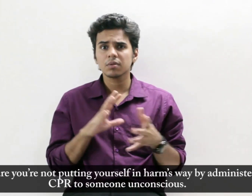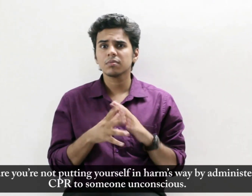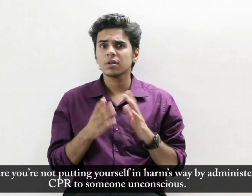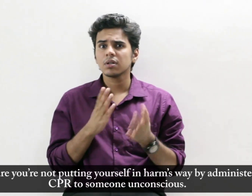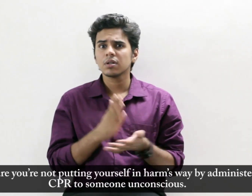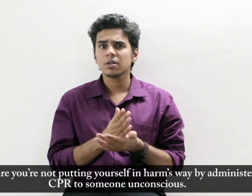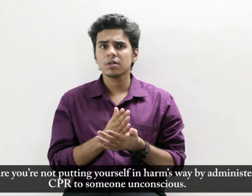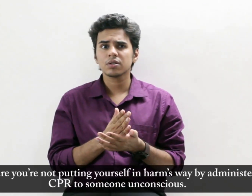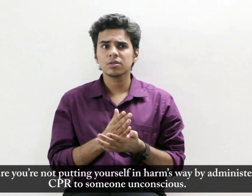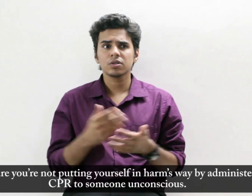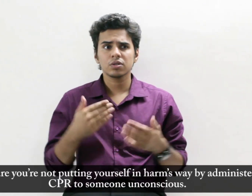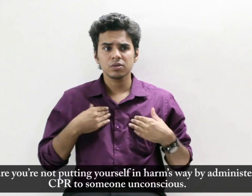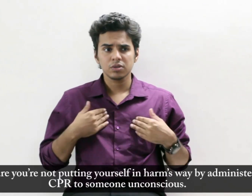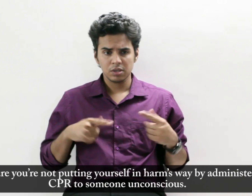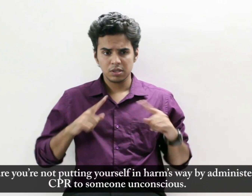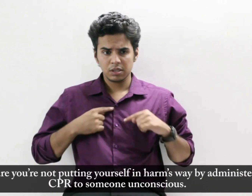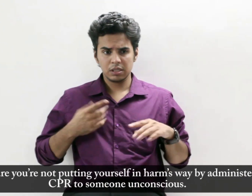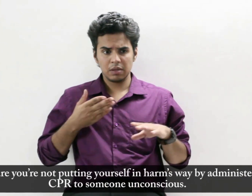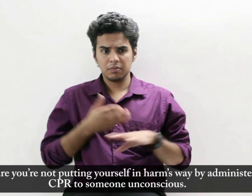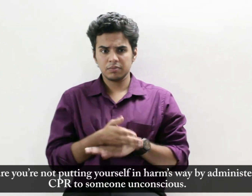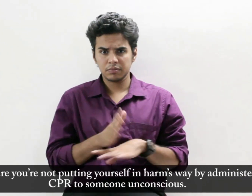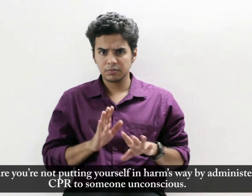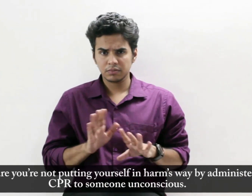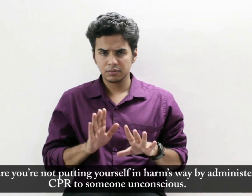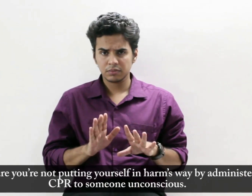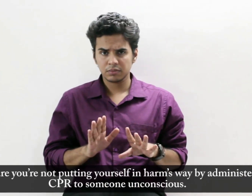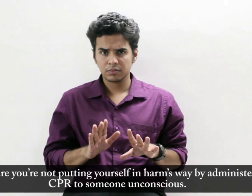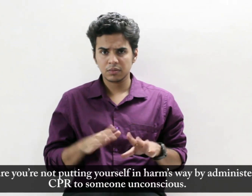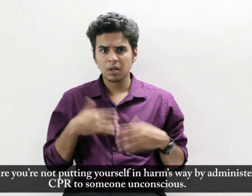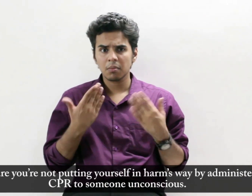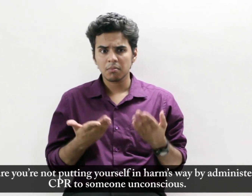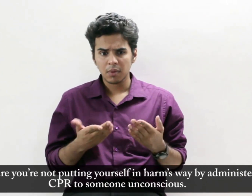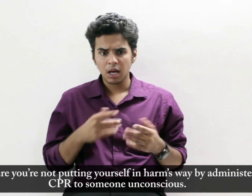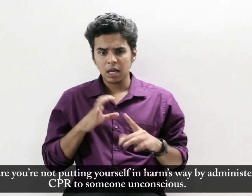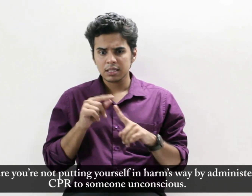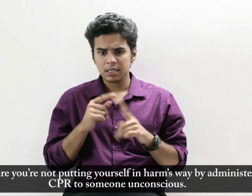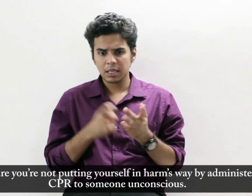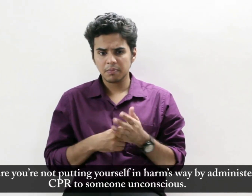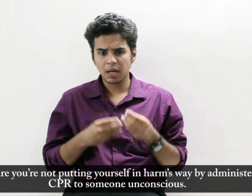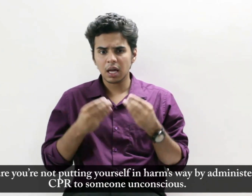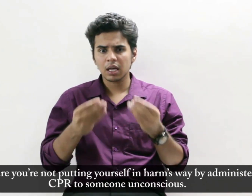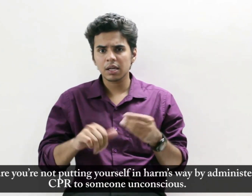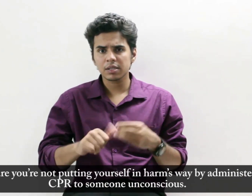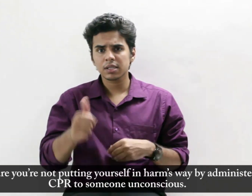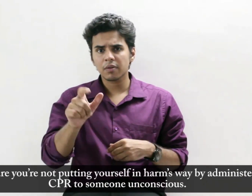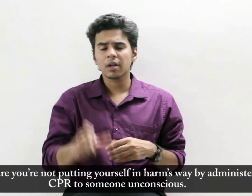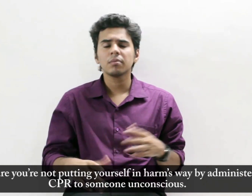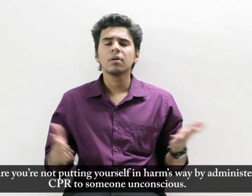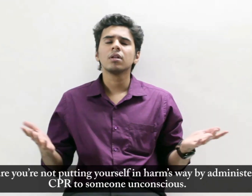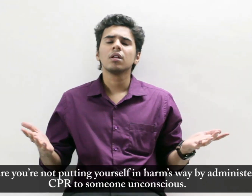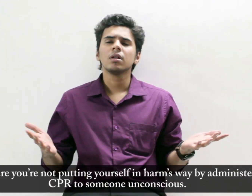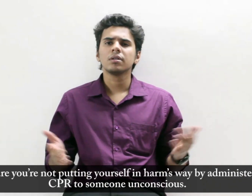Make sure you are not putting yourself in harm's way by administering CPR to someone